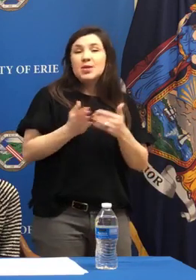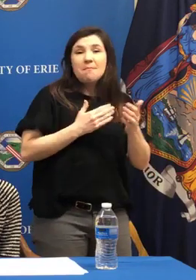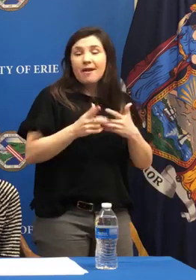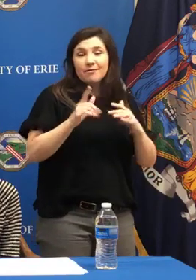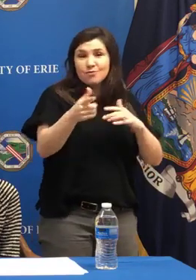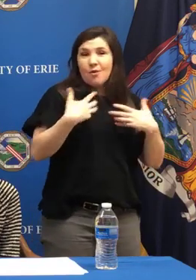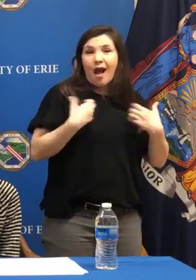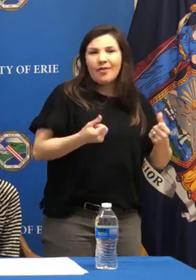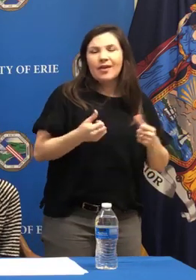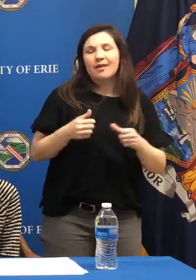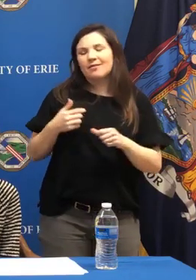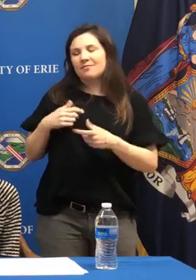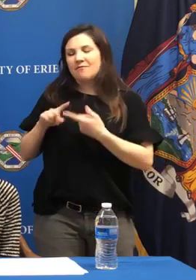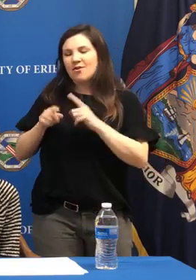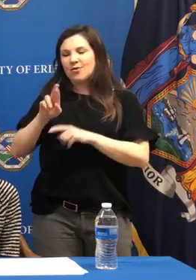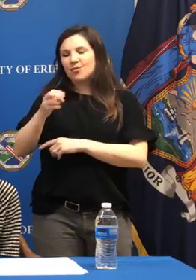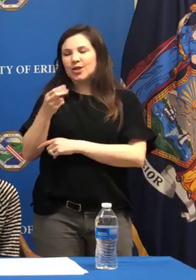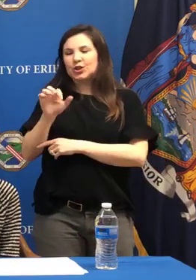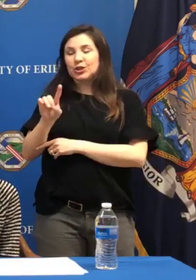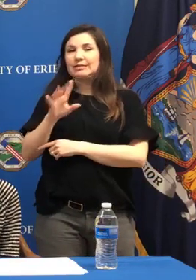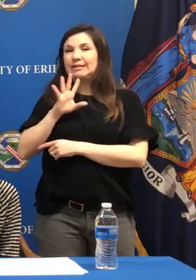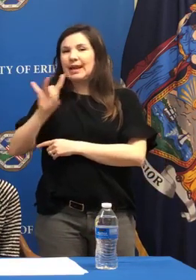is, and he's in his 80s,